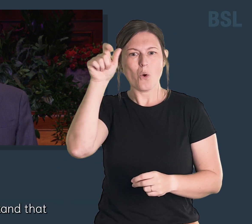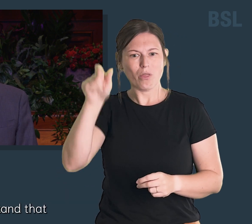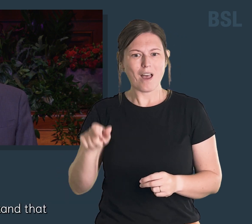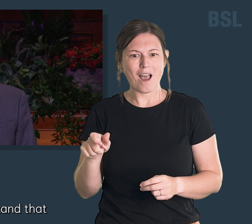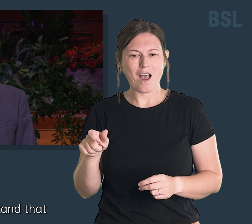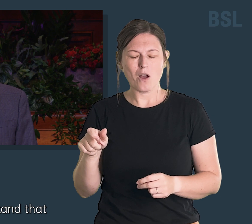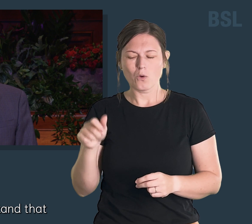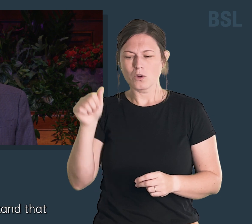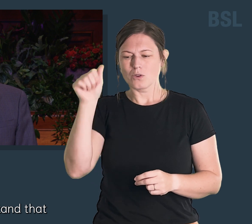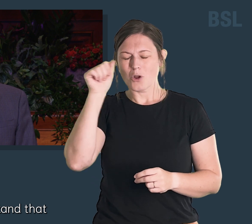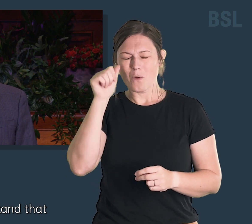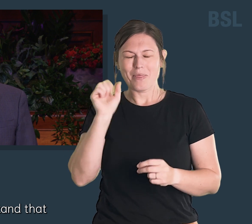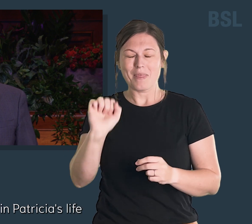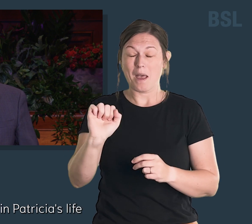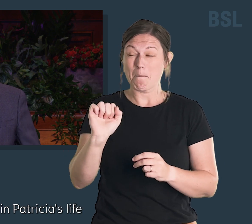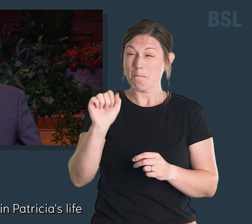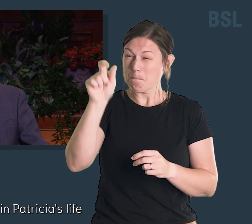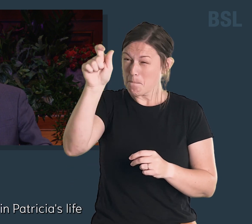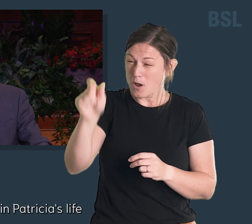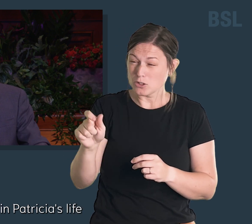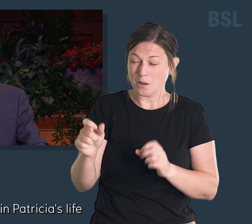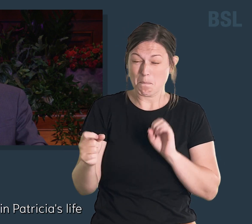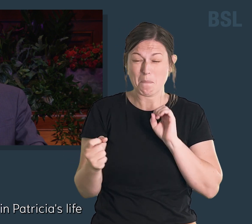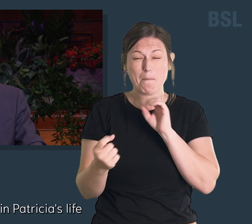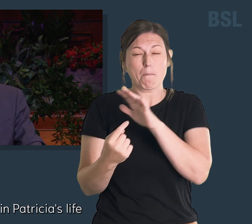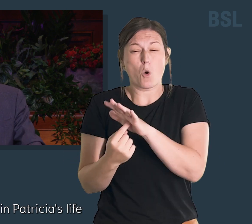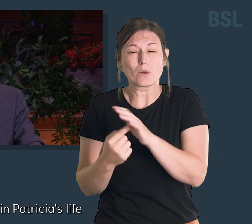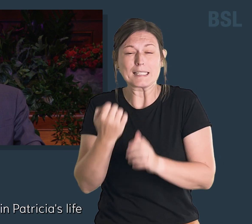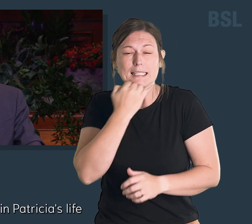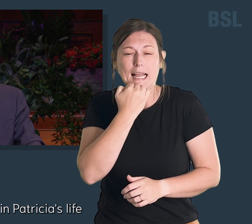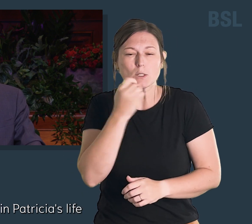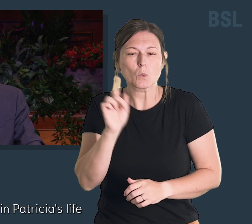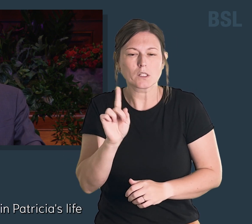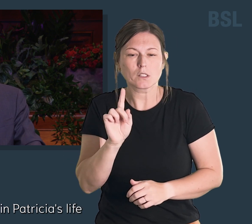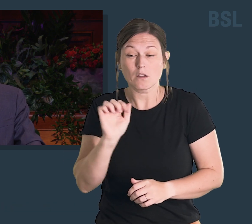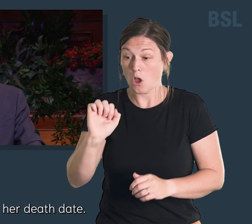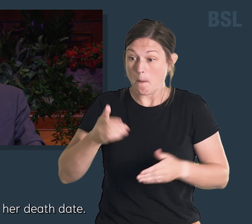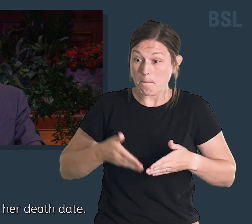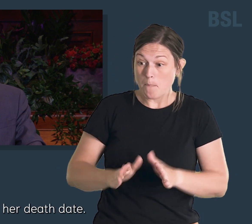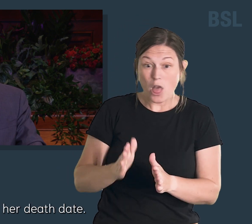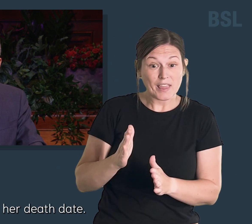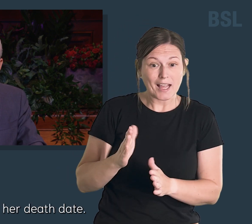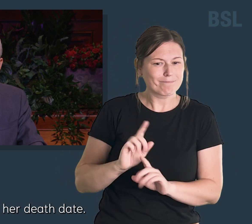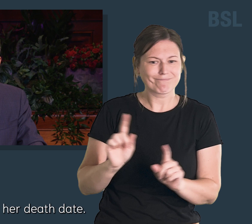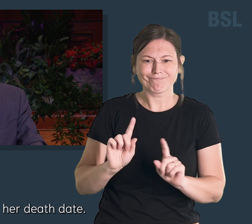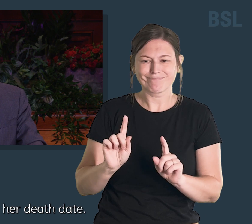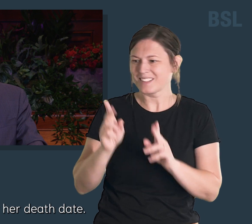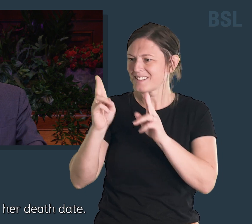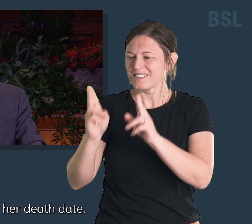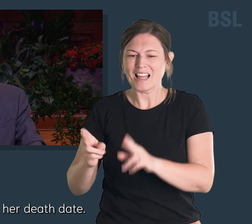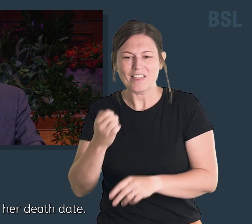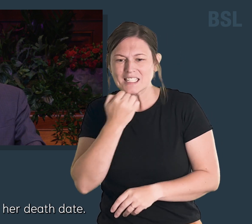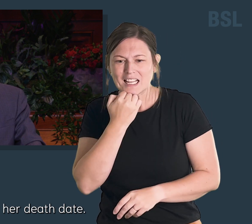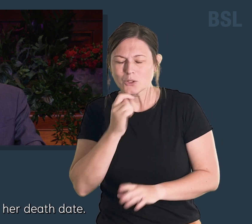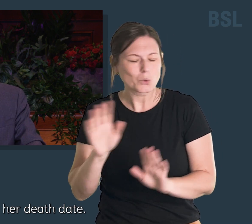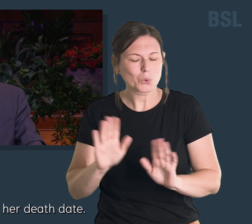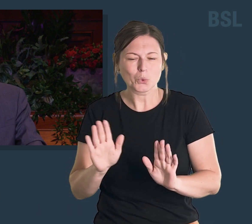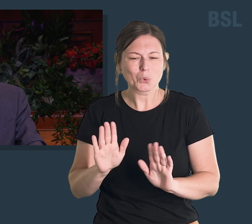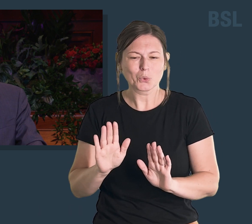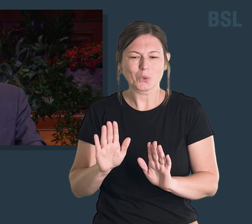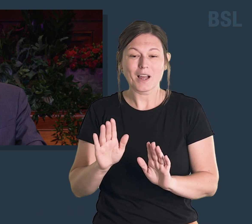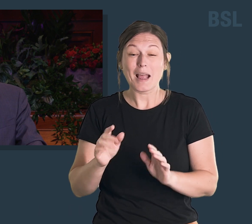Knowing that, we understand that the most important date in Patricia's life was not her birth date or her death date.